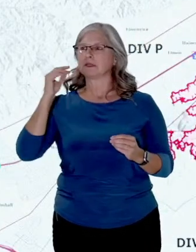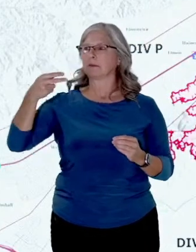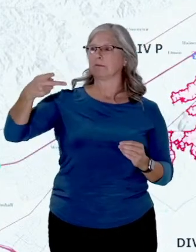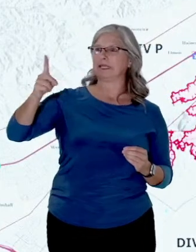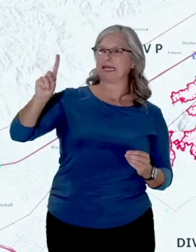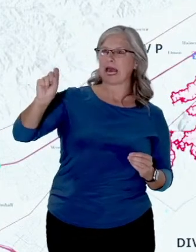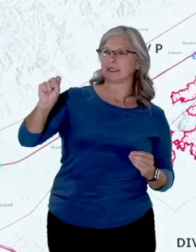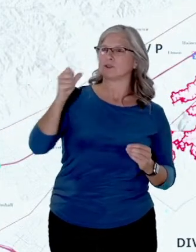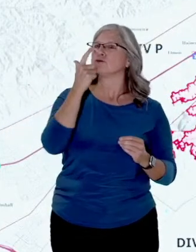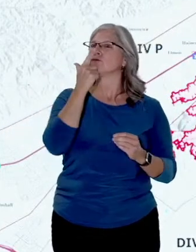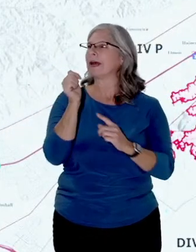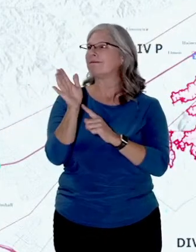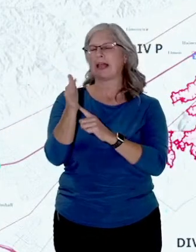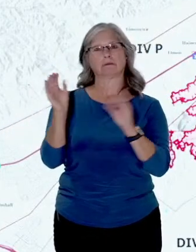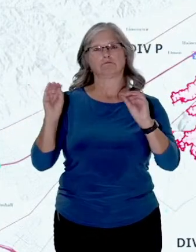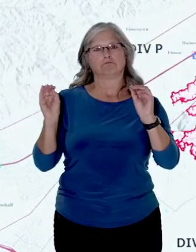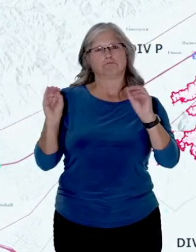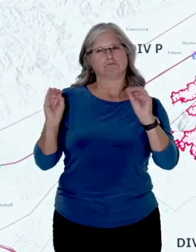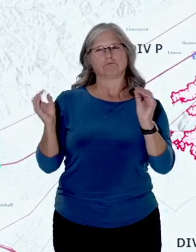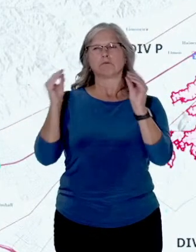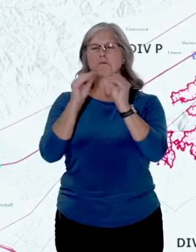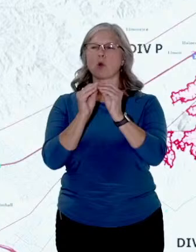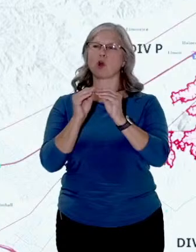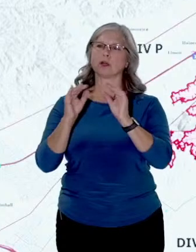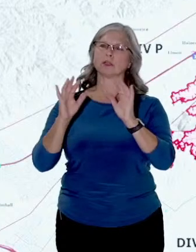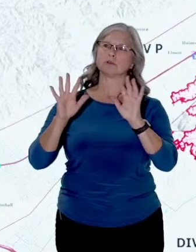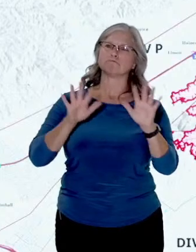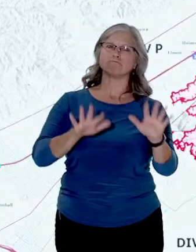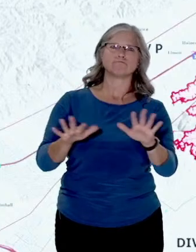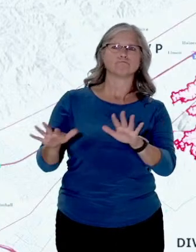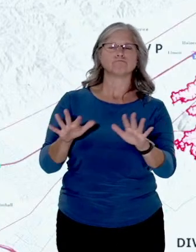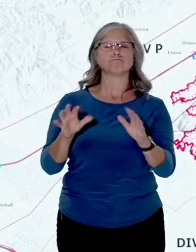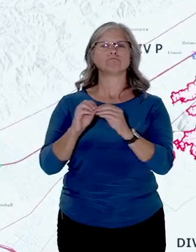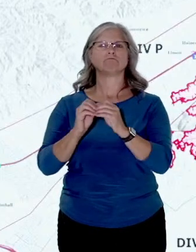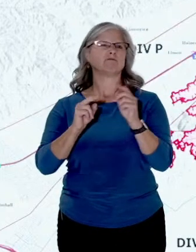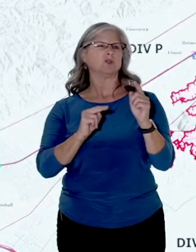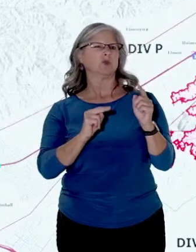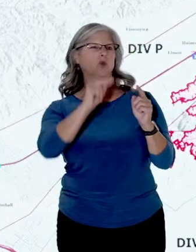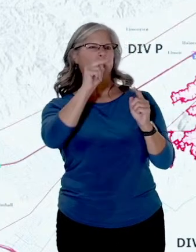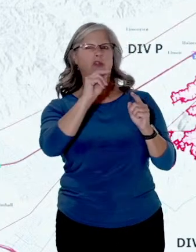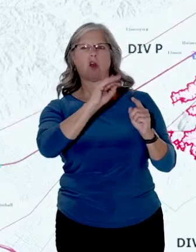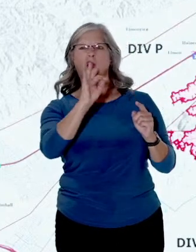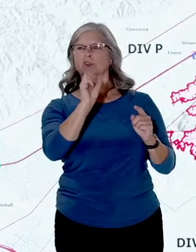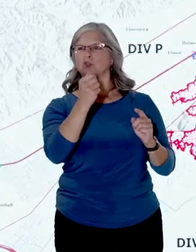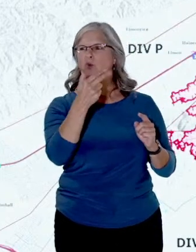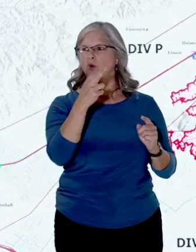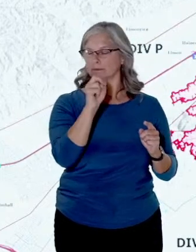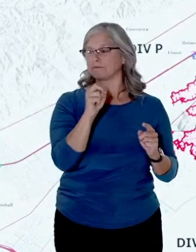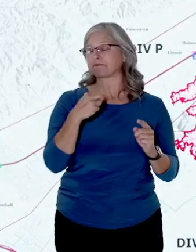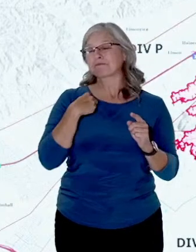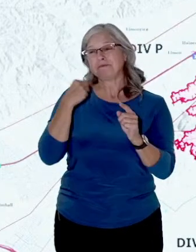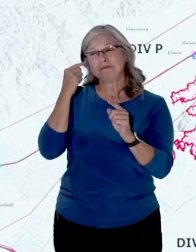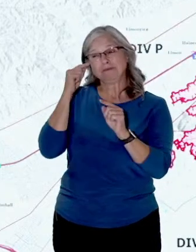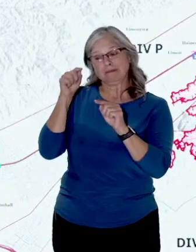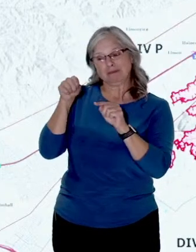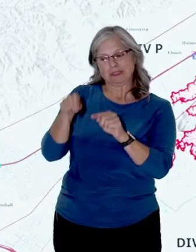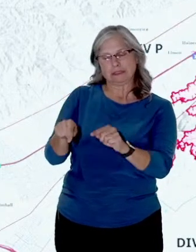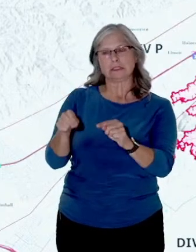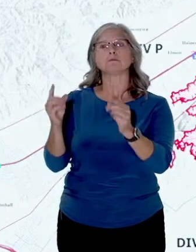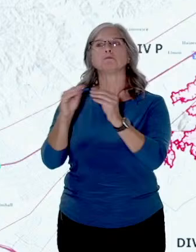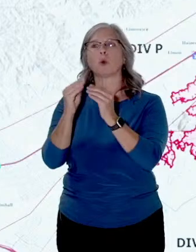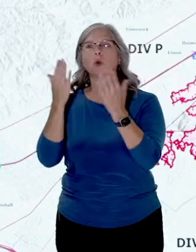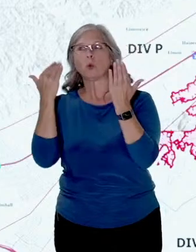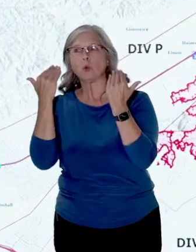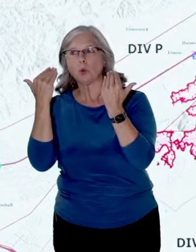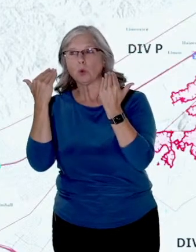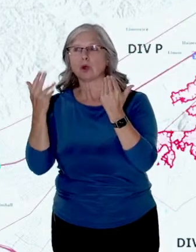flag or anything like that. Kind of a more seasonable, kind of northerly offshore wind event. I think this one would accompany cooler